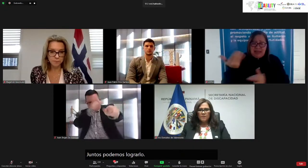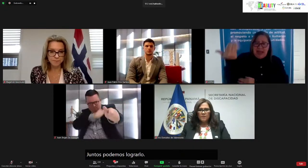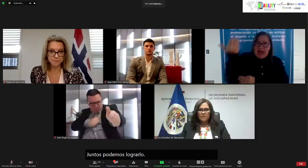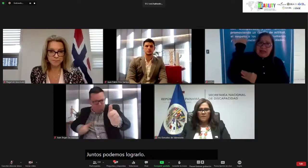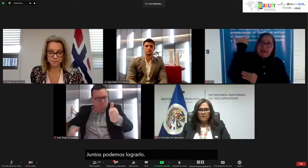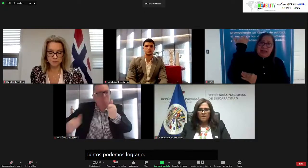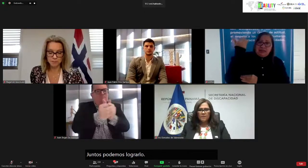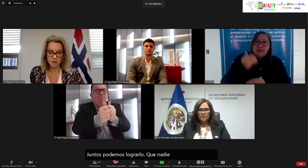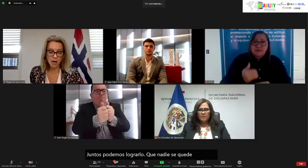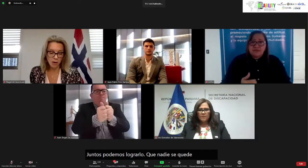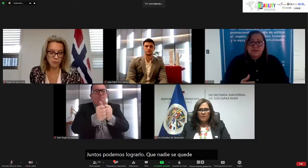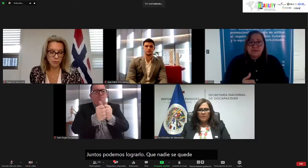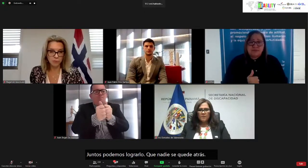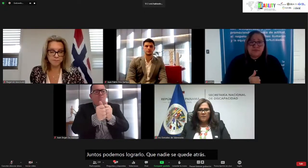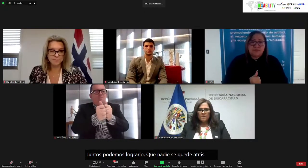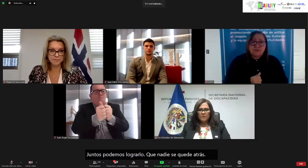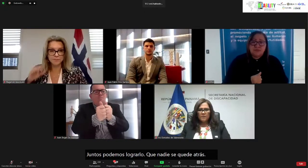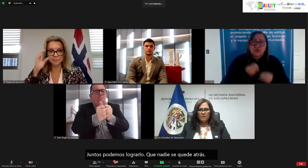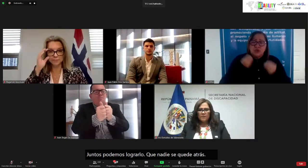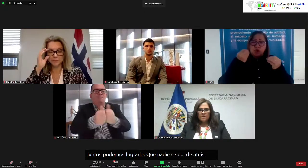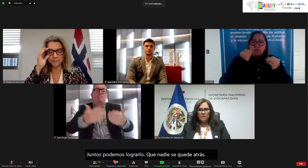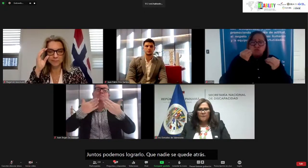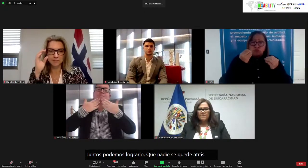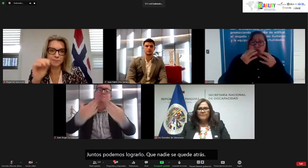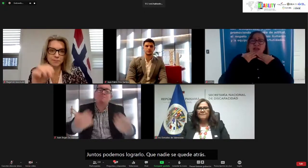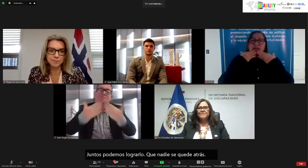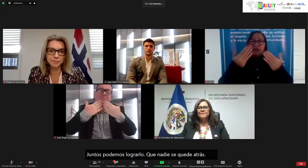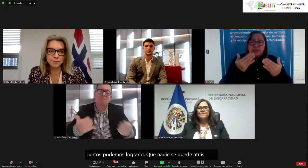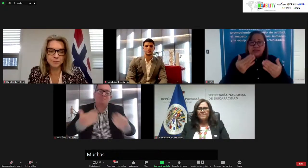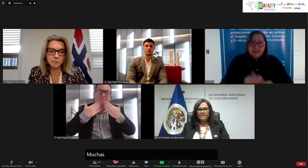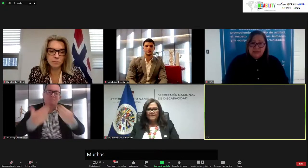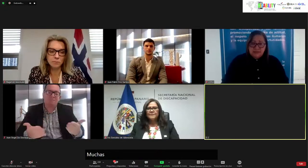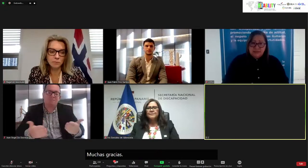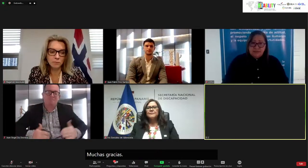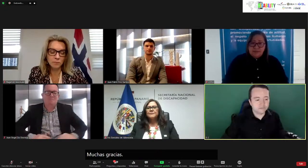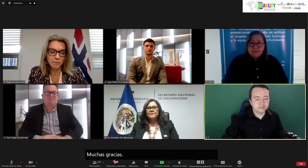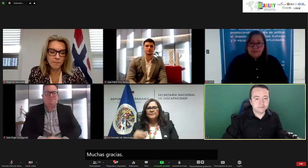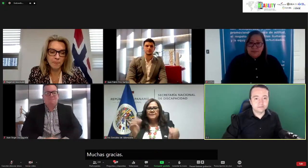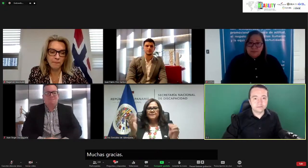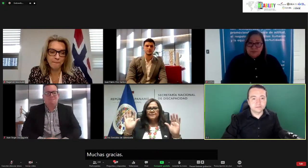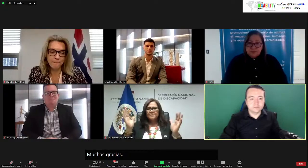let's not leave anyone behind thank you